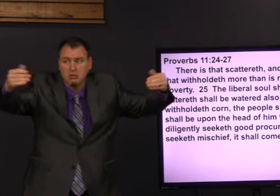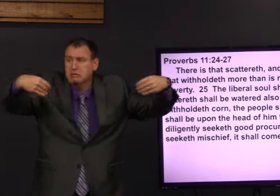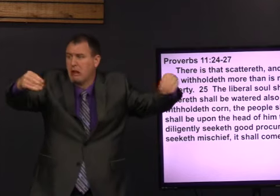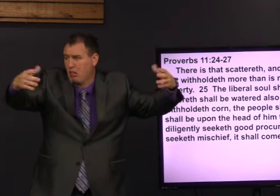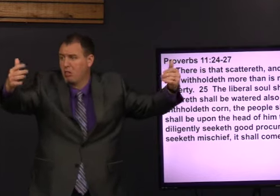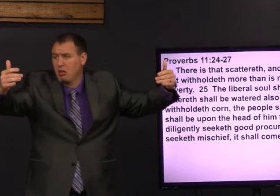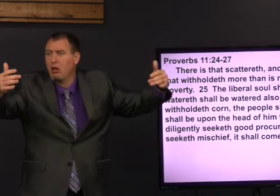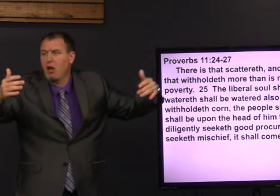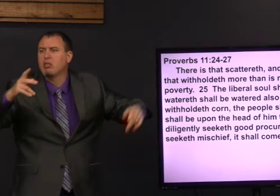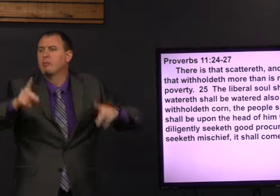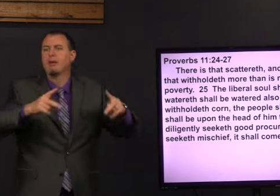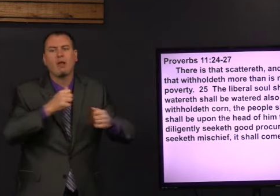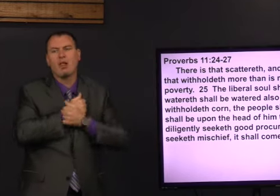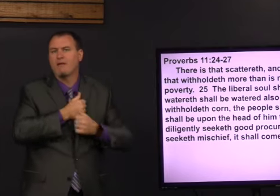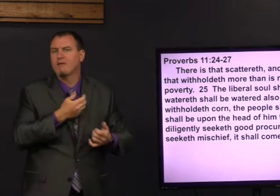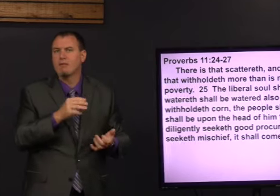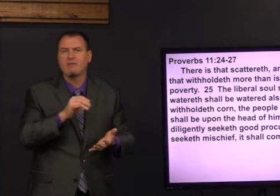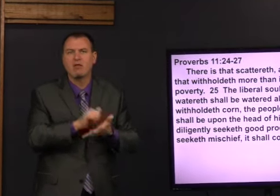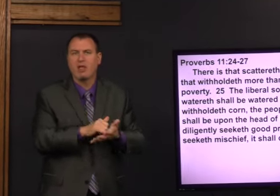be upon the head of him who sells it.